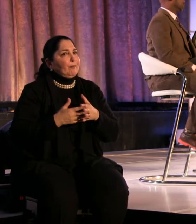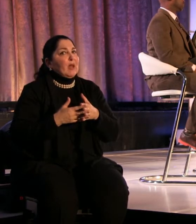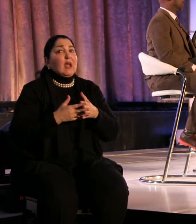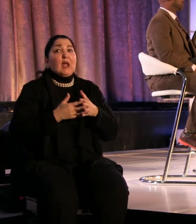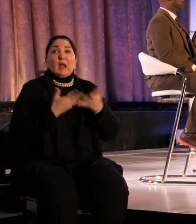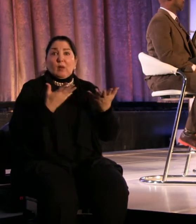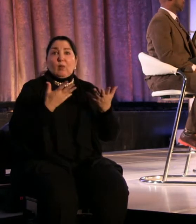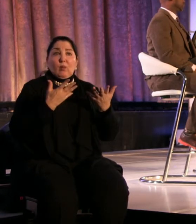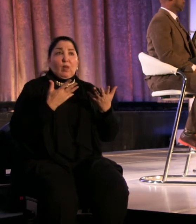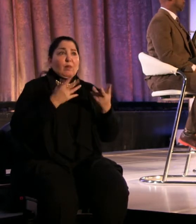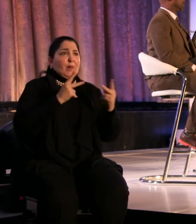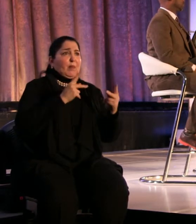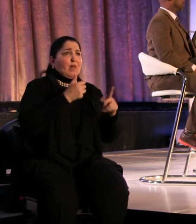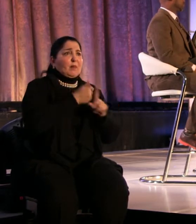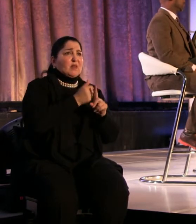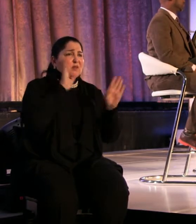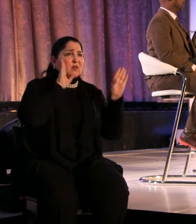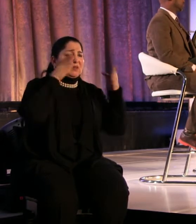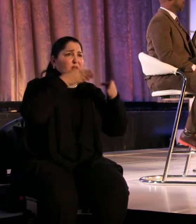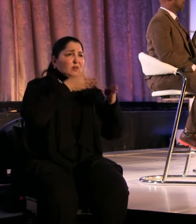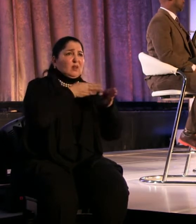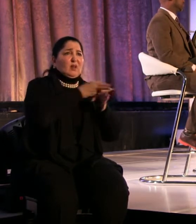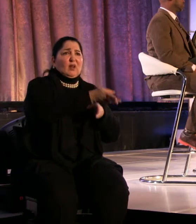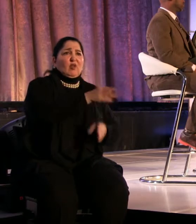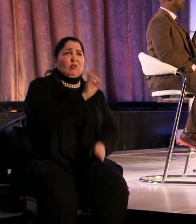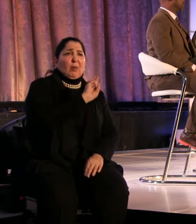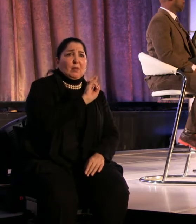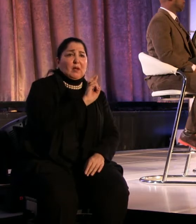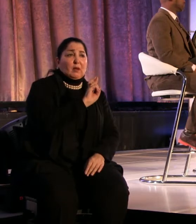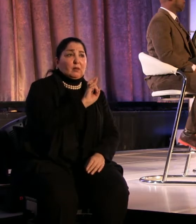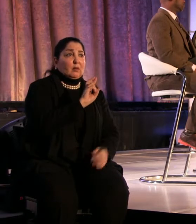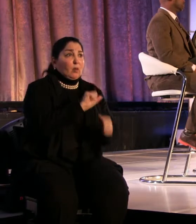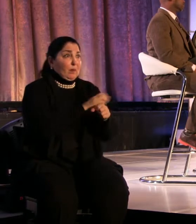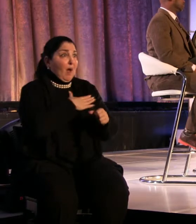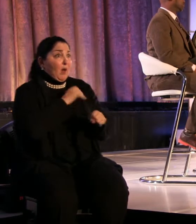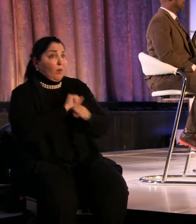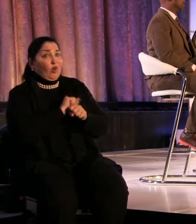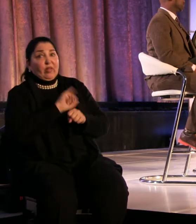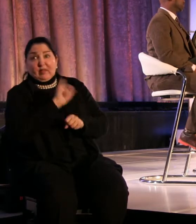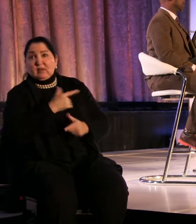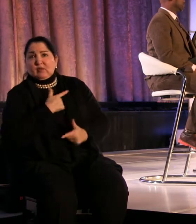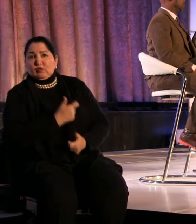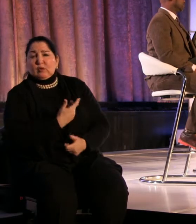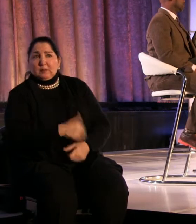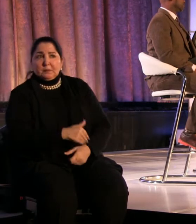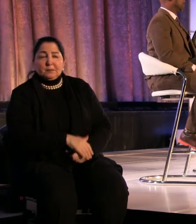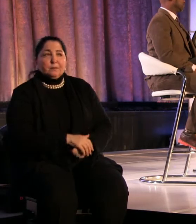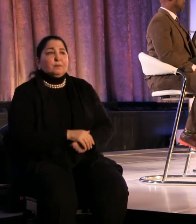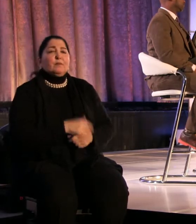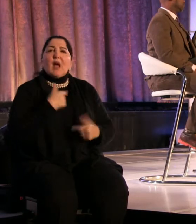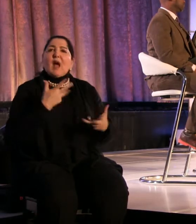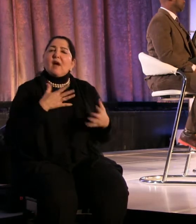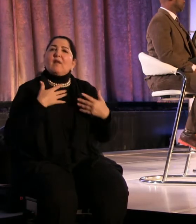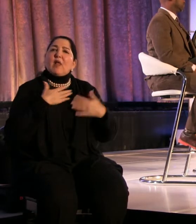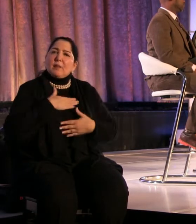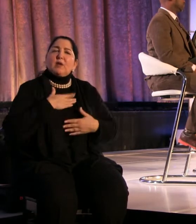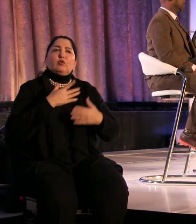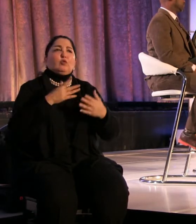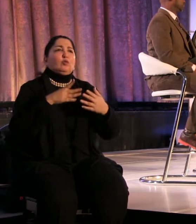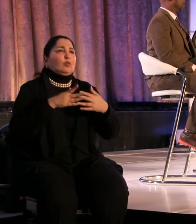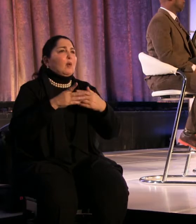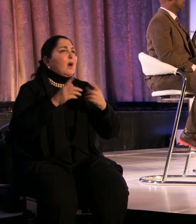Republicans, you know? So, I mean, with my work, that's interesting, right? You know, so I've had the pleasure of meeting a lot of bold audiences, but I